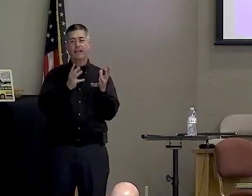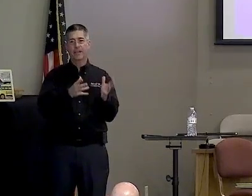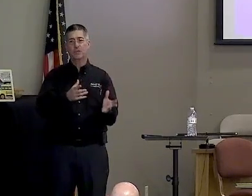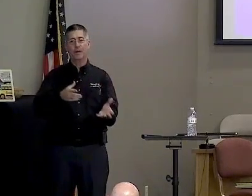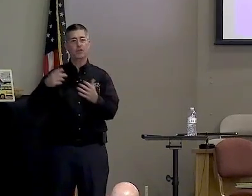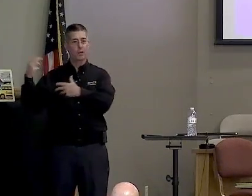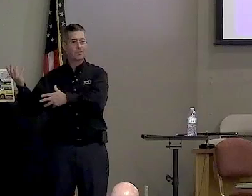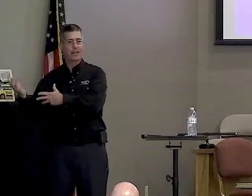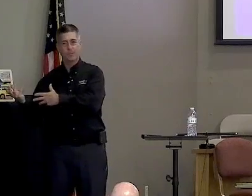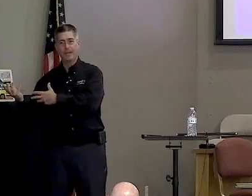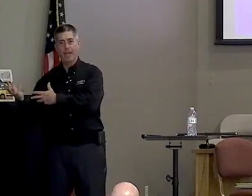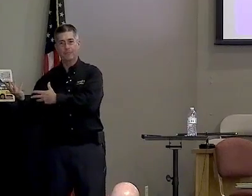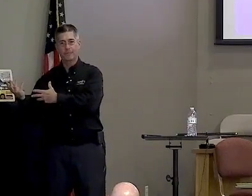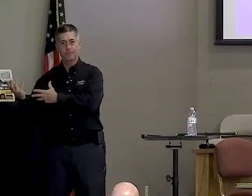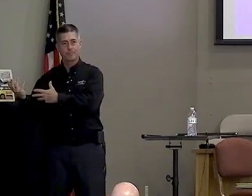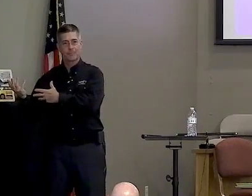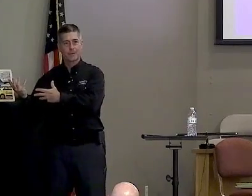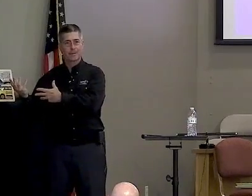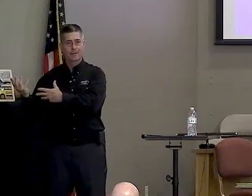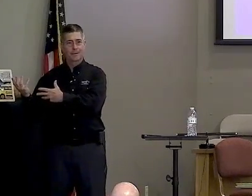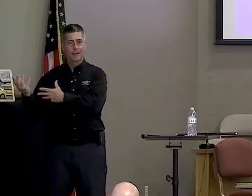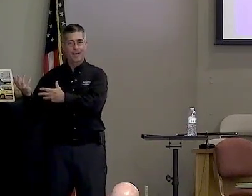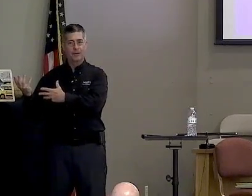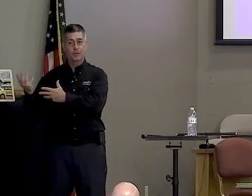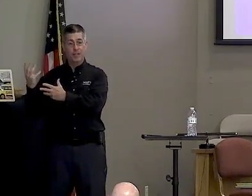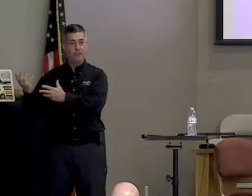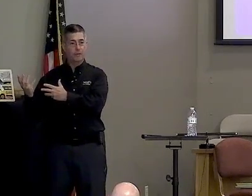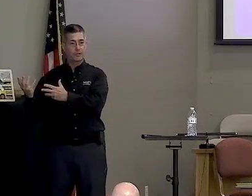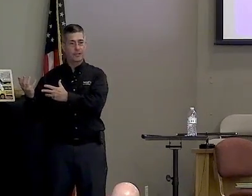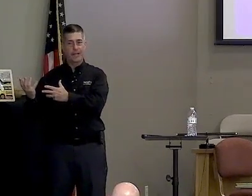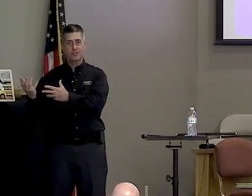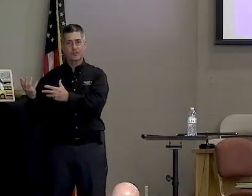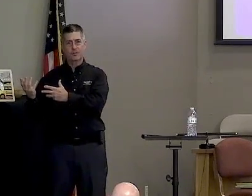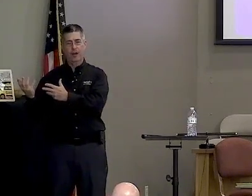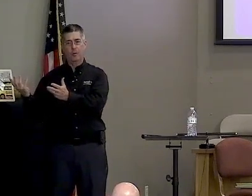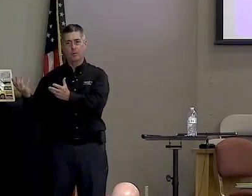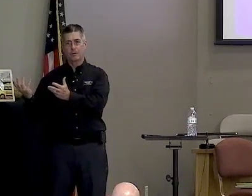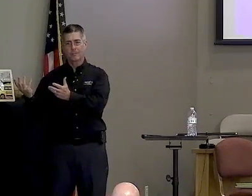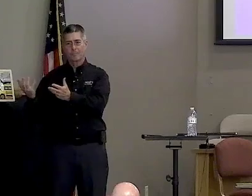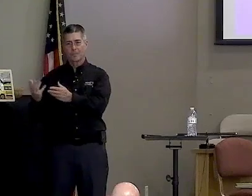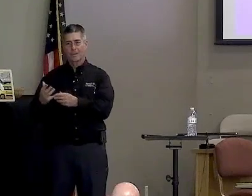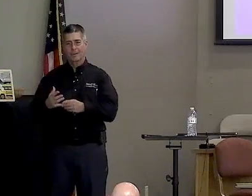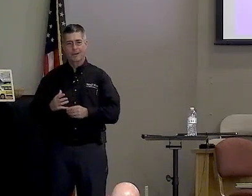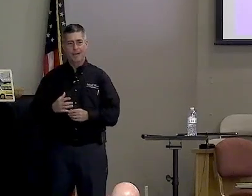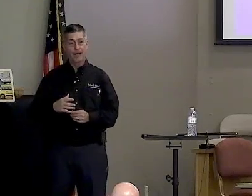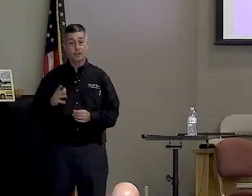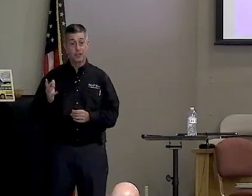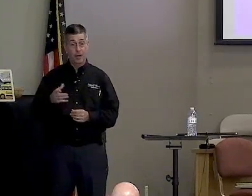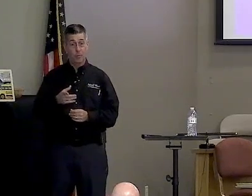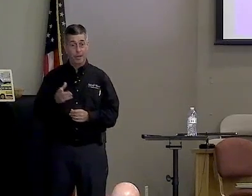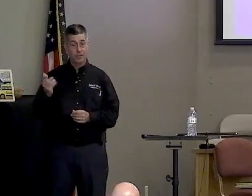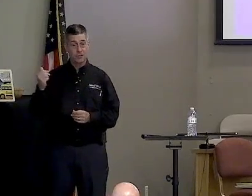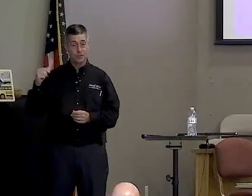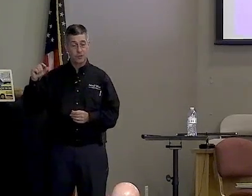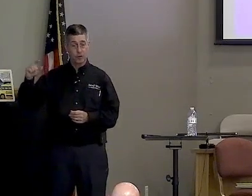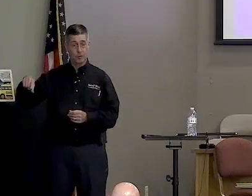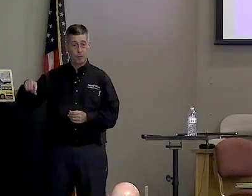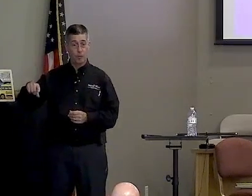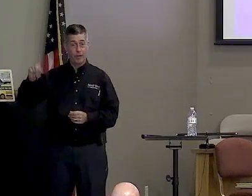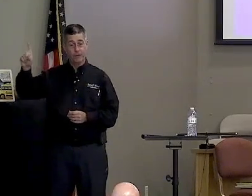experience what it's like to be deaf. And to a deaf person, that's just terrible. Alan Snare, when his children were born, his